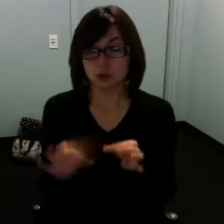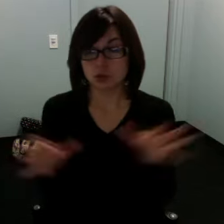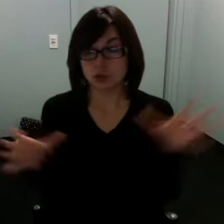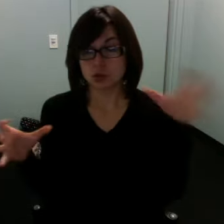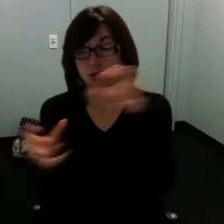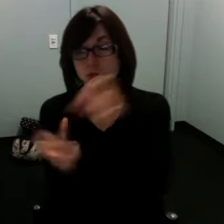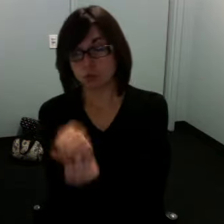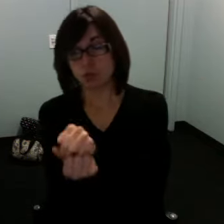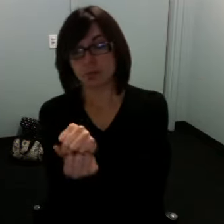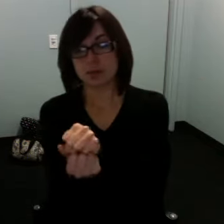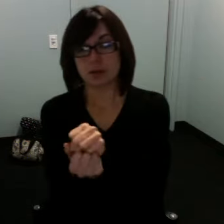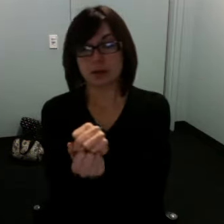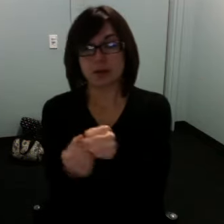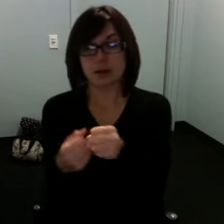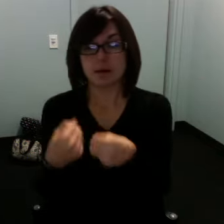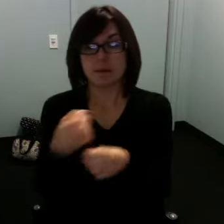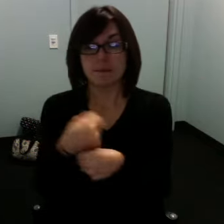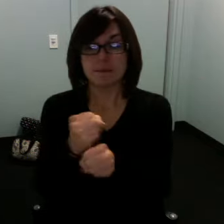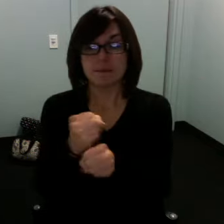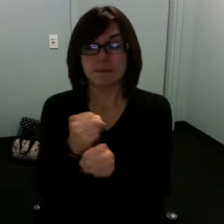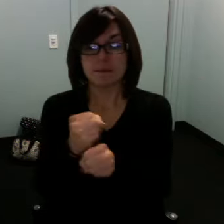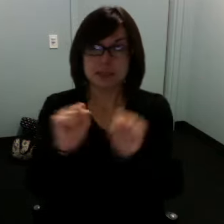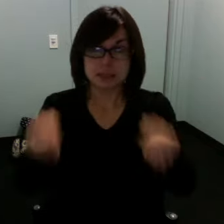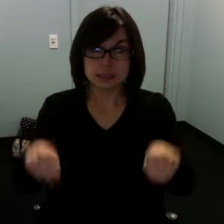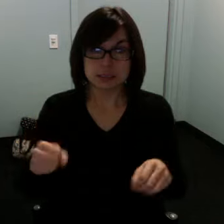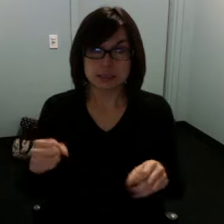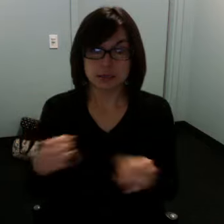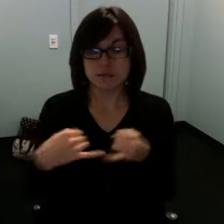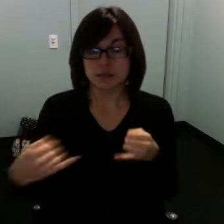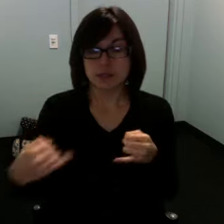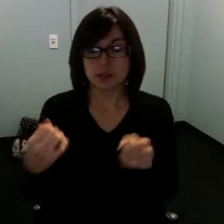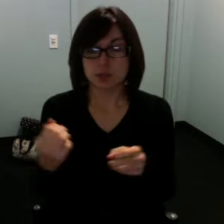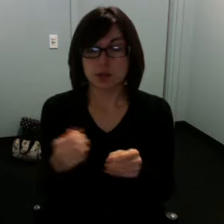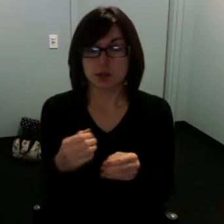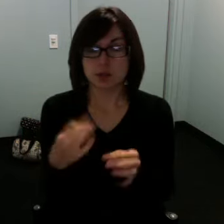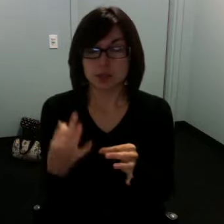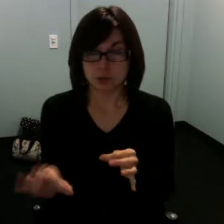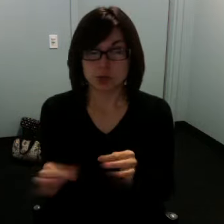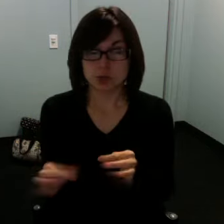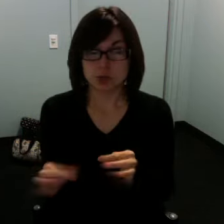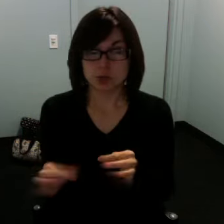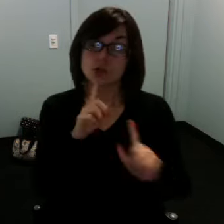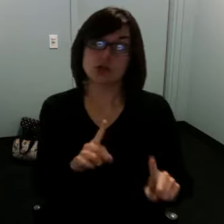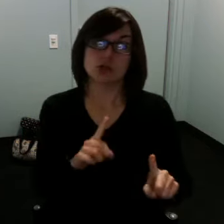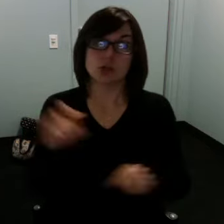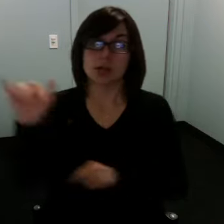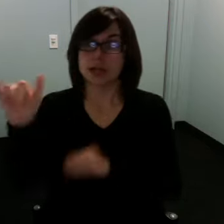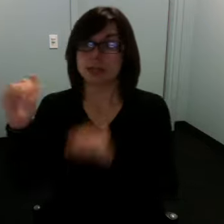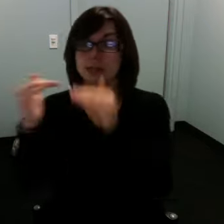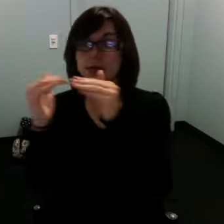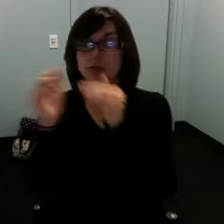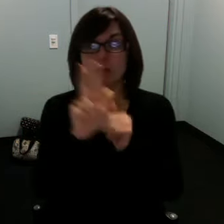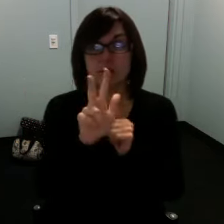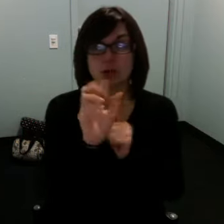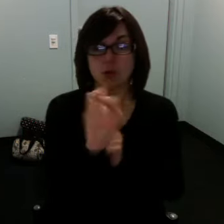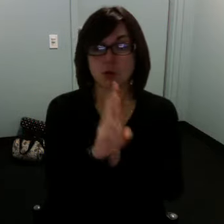of linear equations. A solution of this system is x equals 3 and y equals 1, or written as an